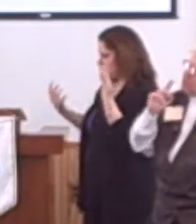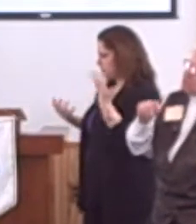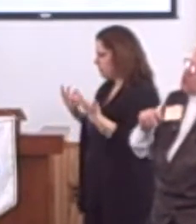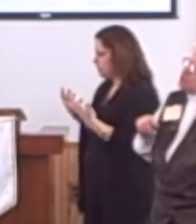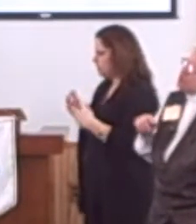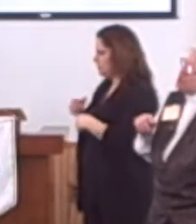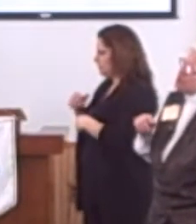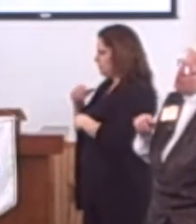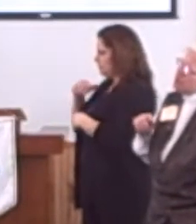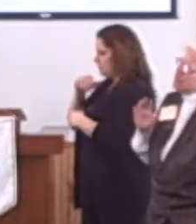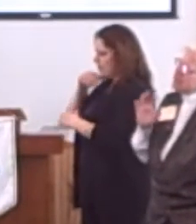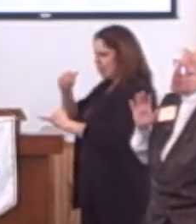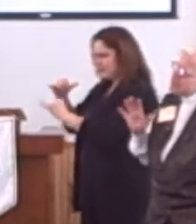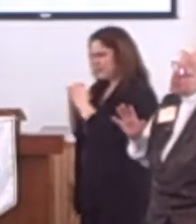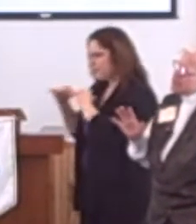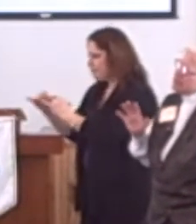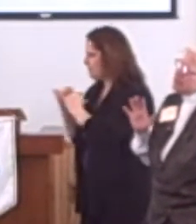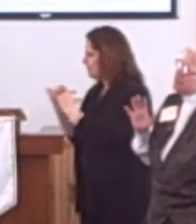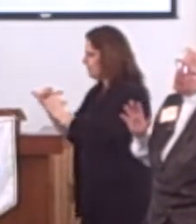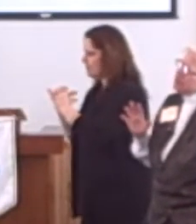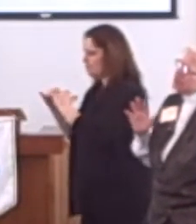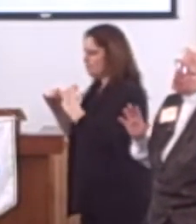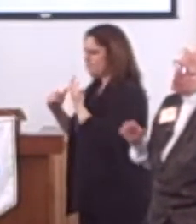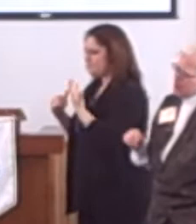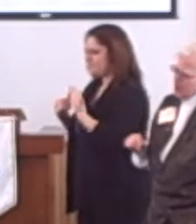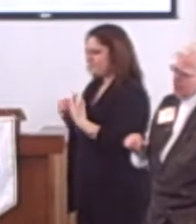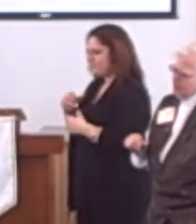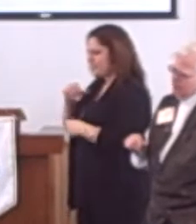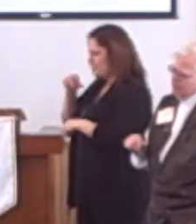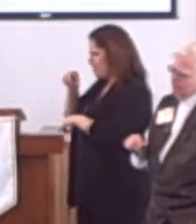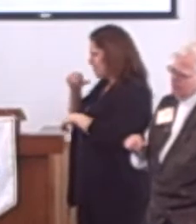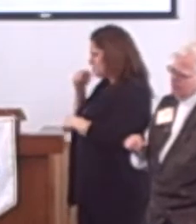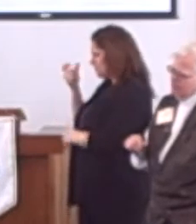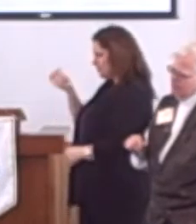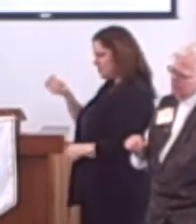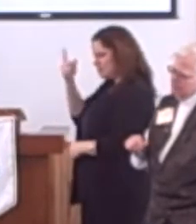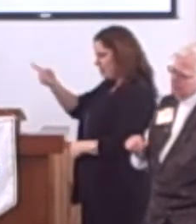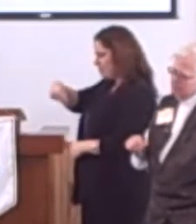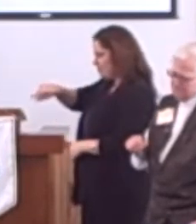to love those who we don't easily understand.